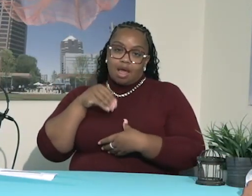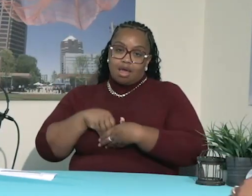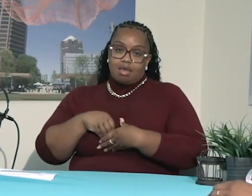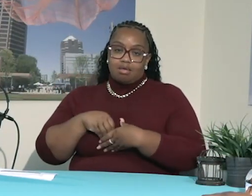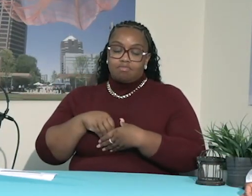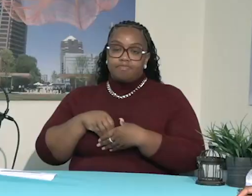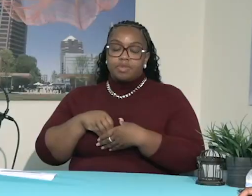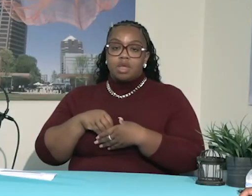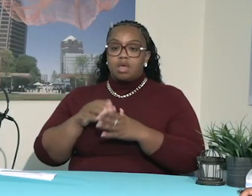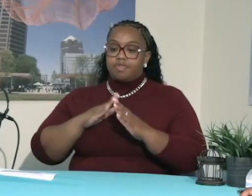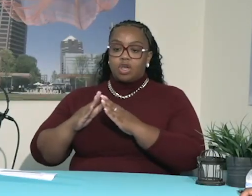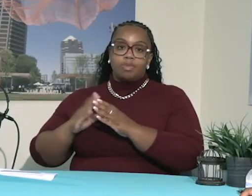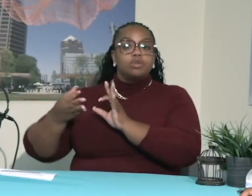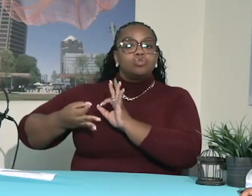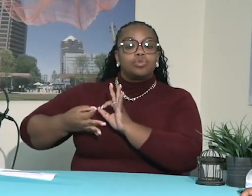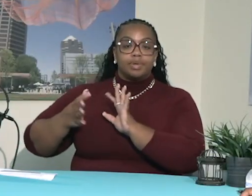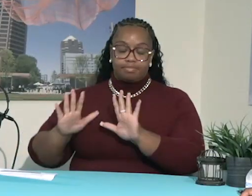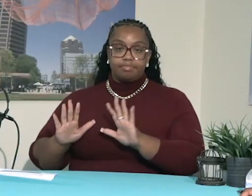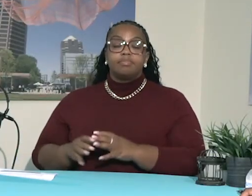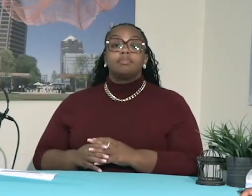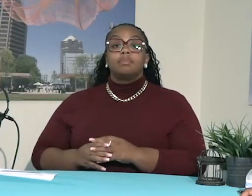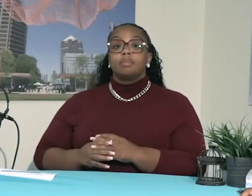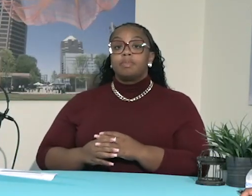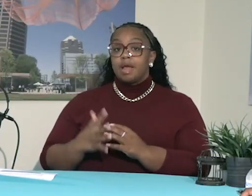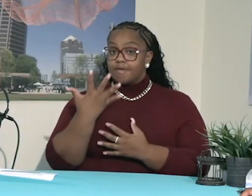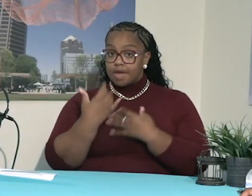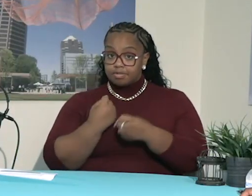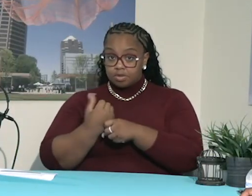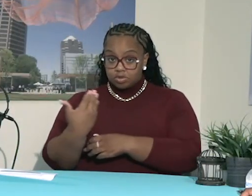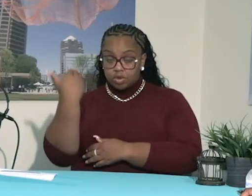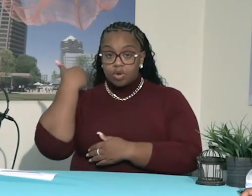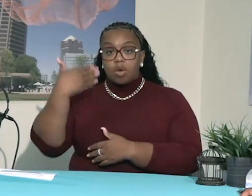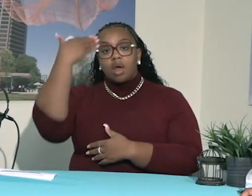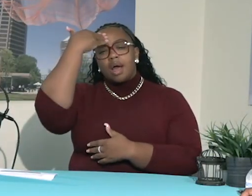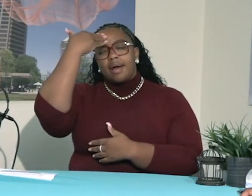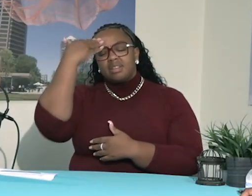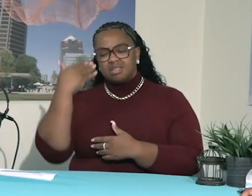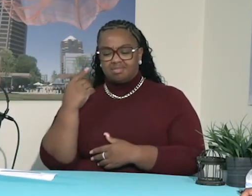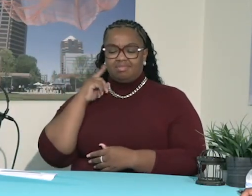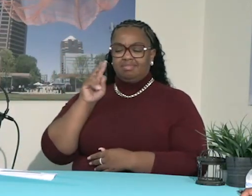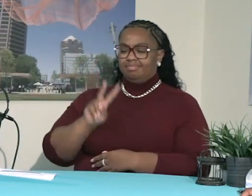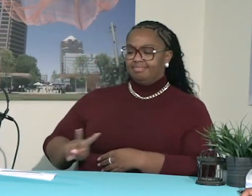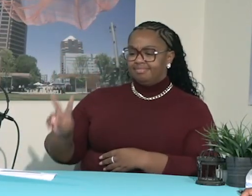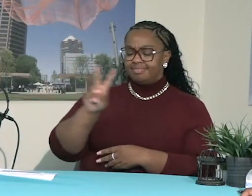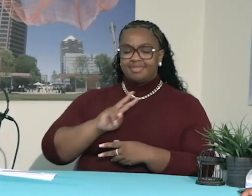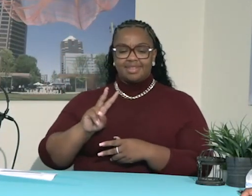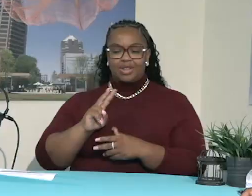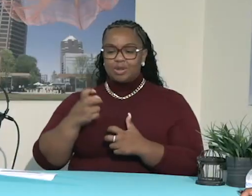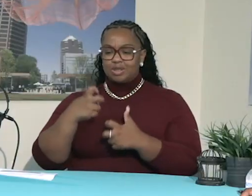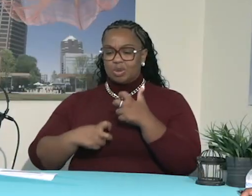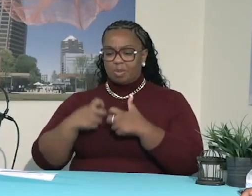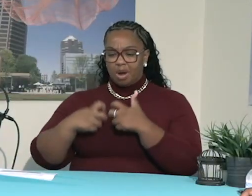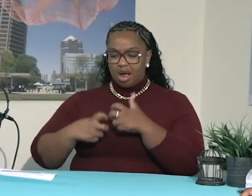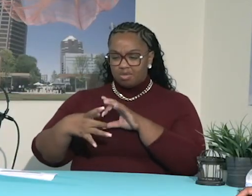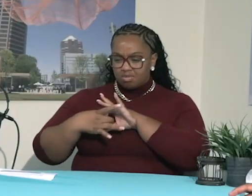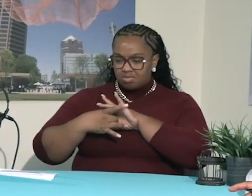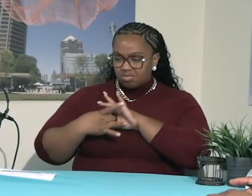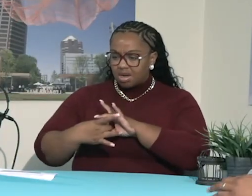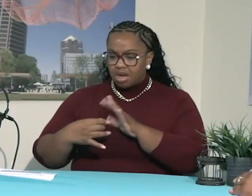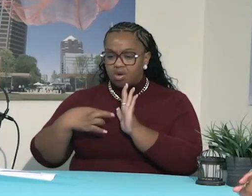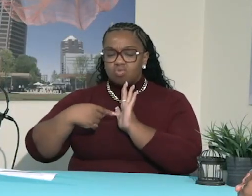ago, I noticed there was a gap in representation in our field, and there still is. There's